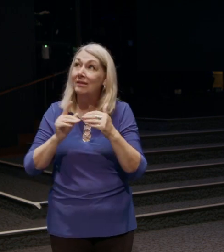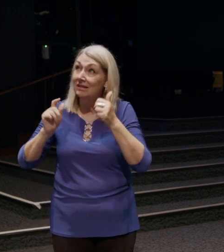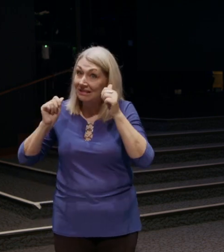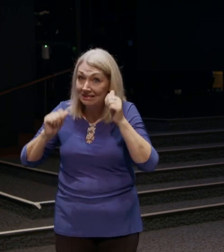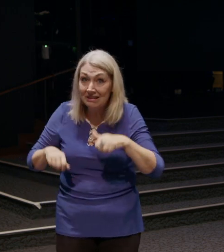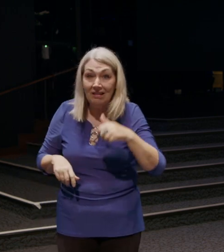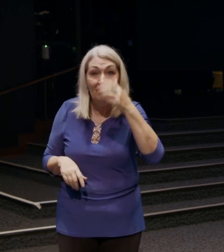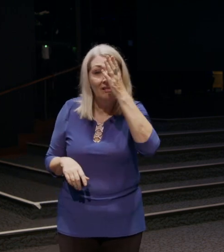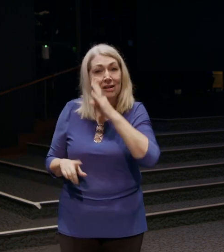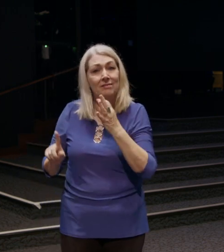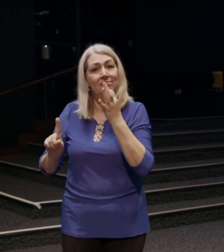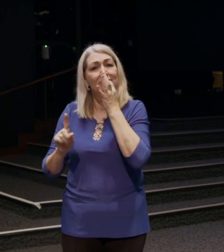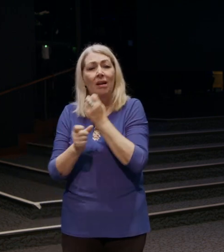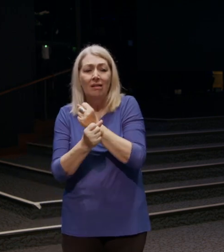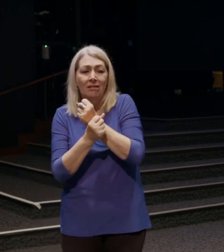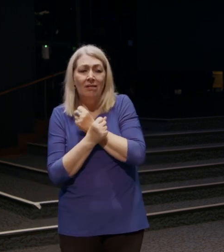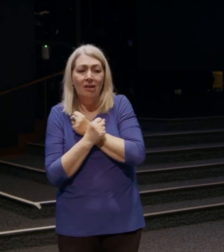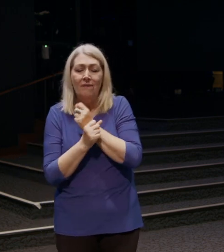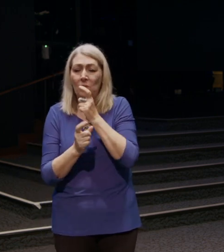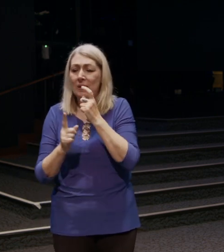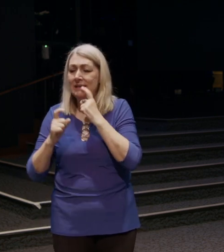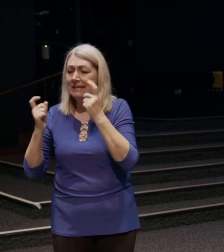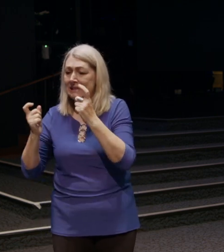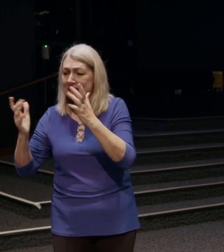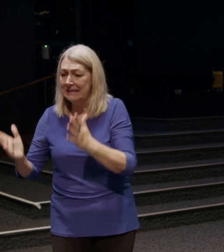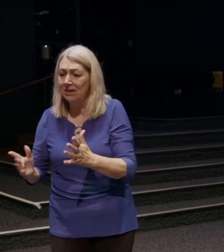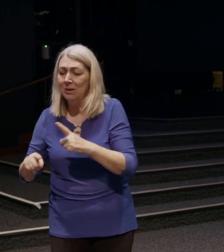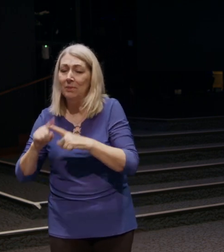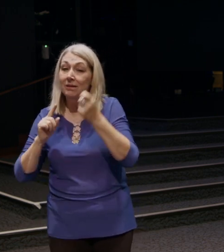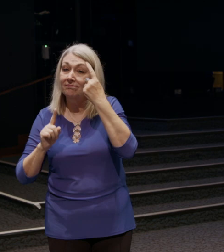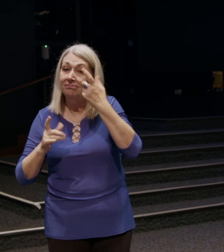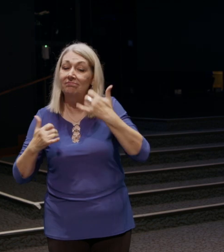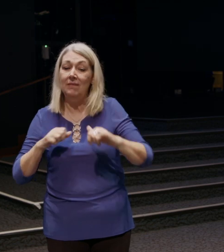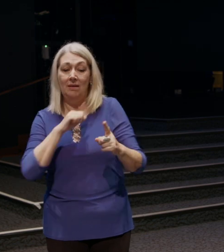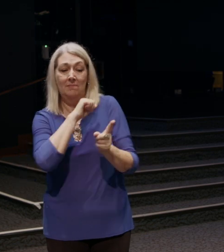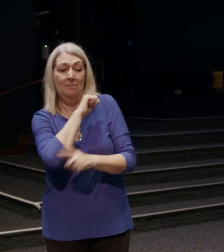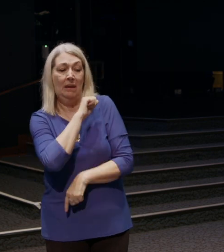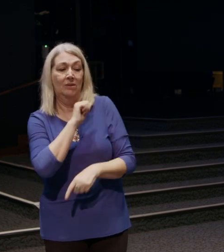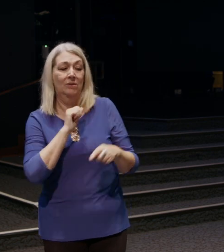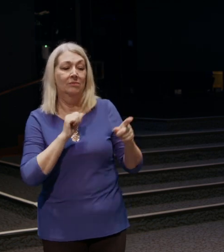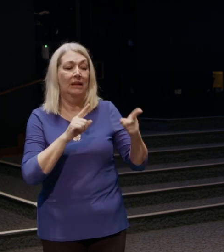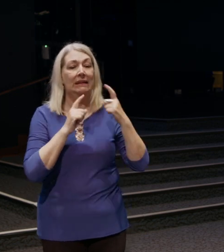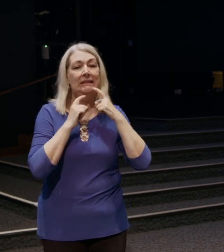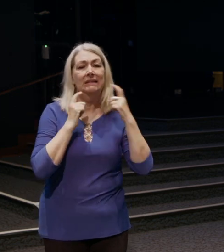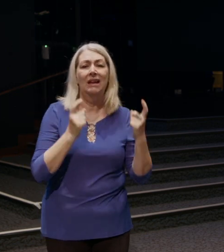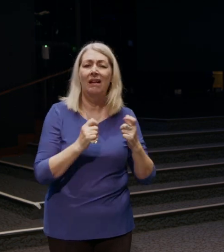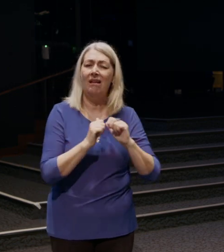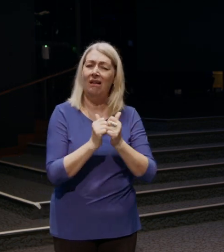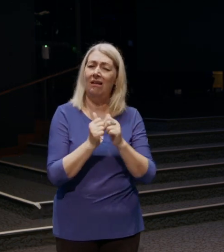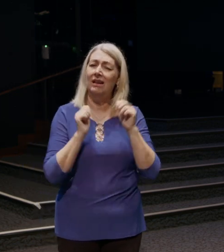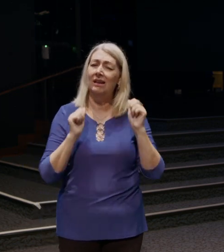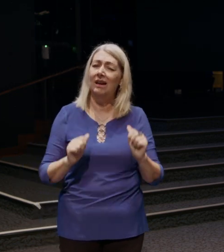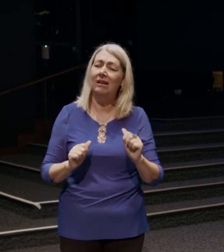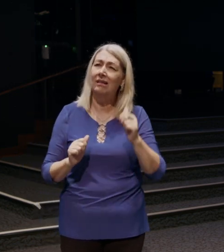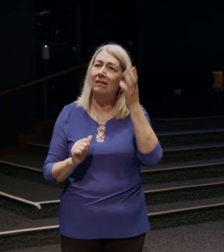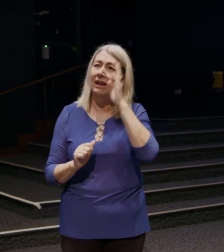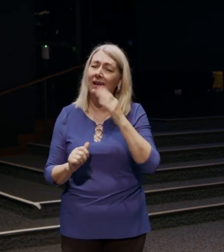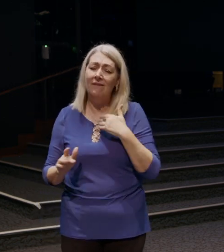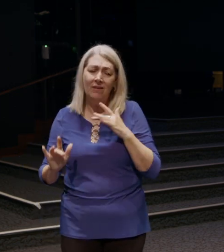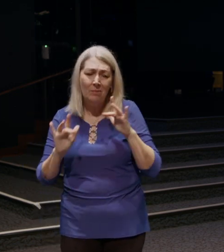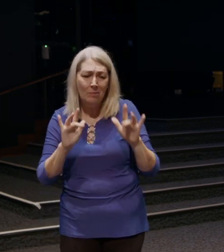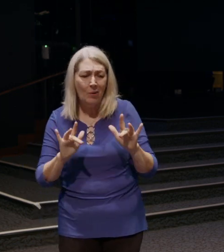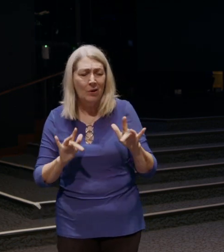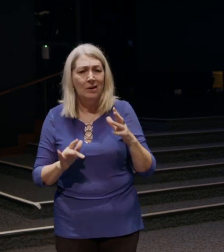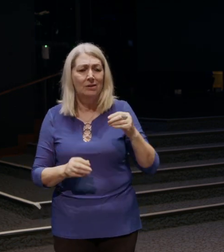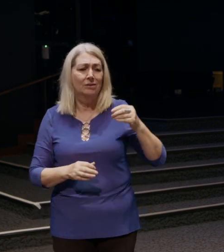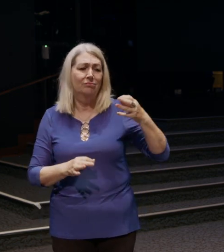love the sinner but still punish the sin? How can the mercy and the justice